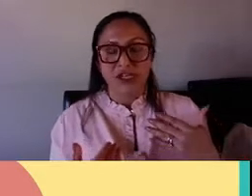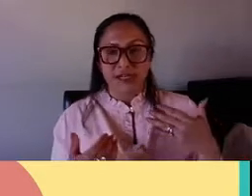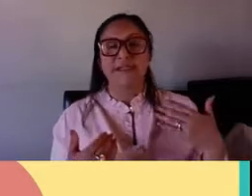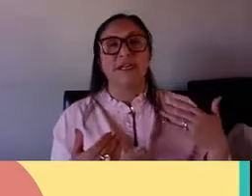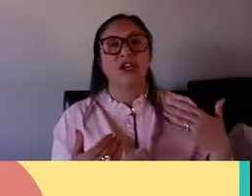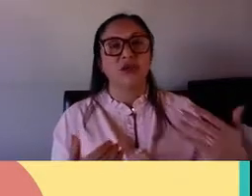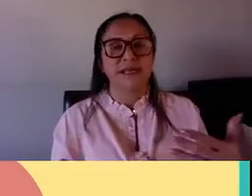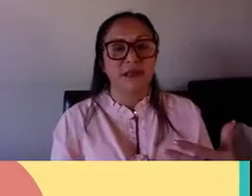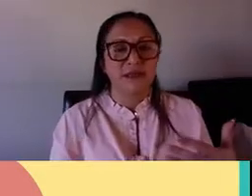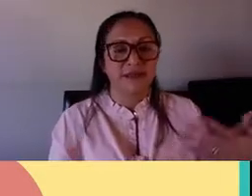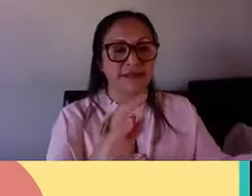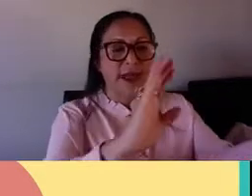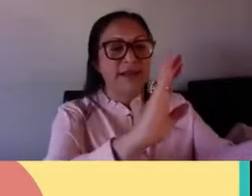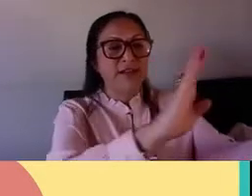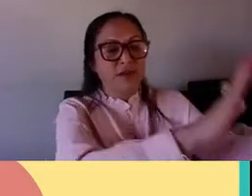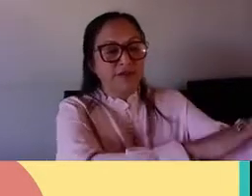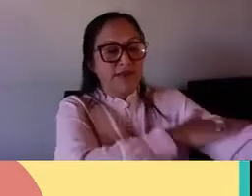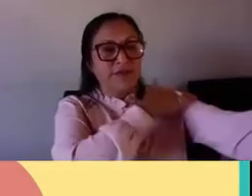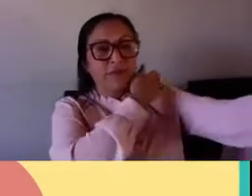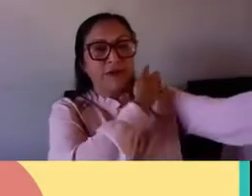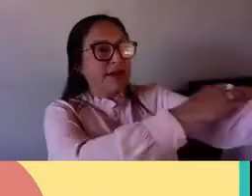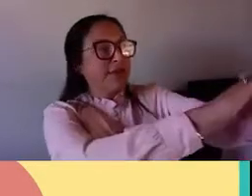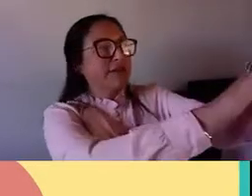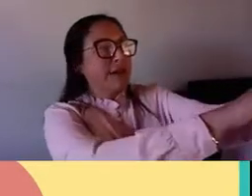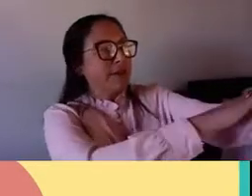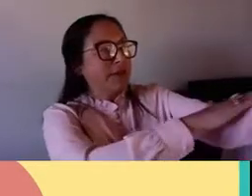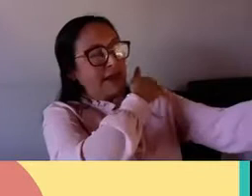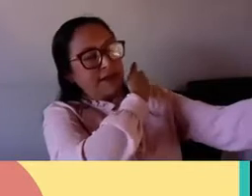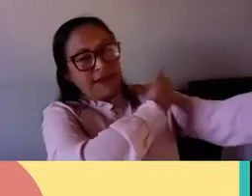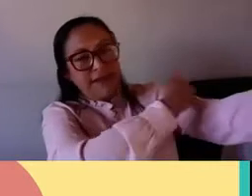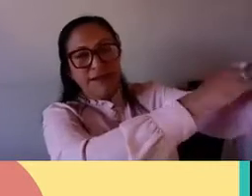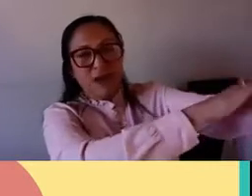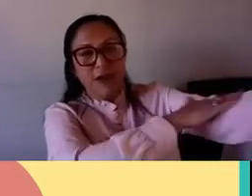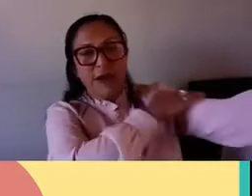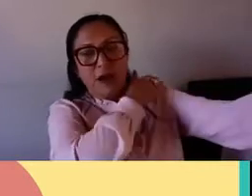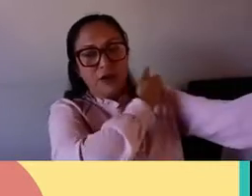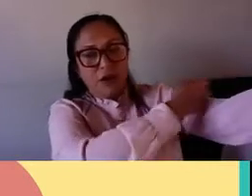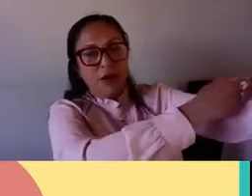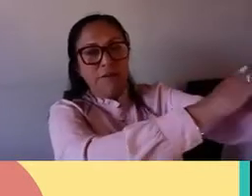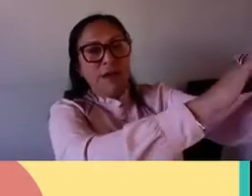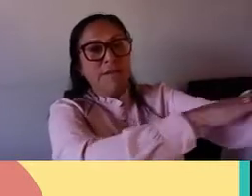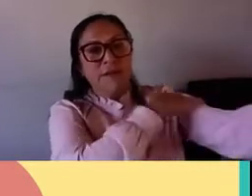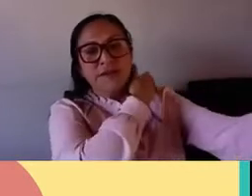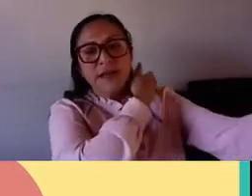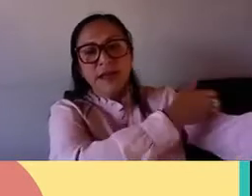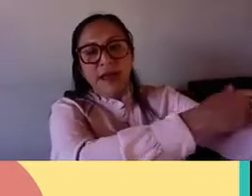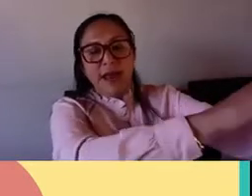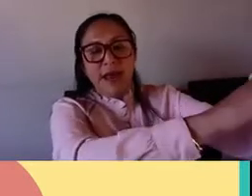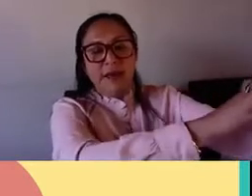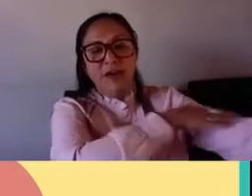necessarily just using the sign. So the sign for music, for example, is like this on your hand, on your arm,